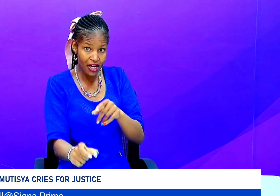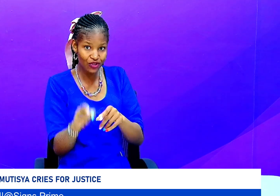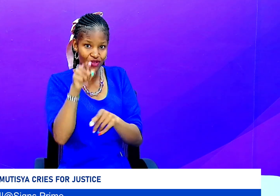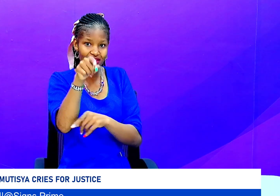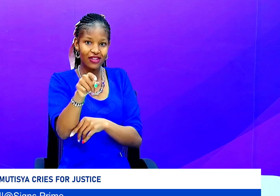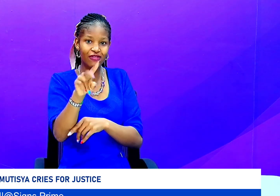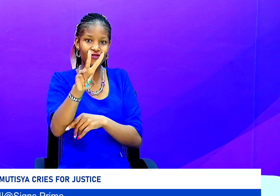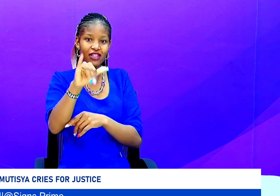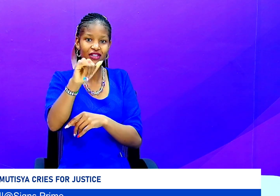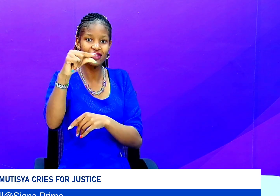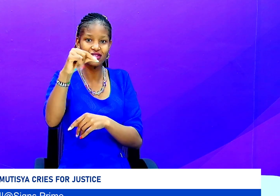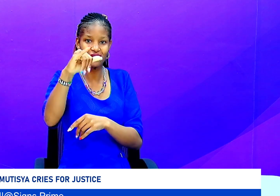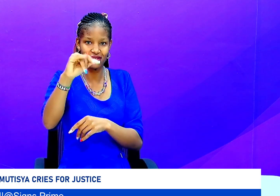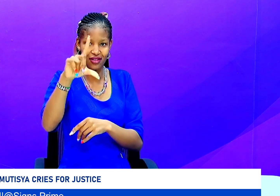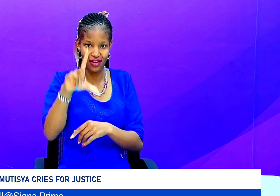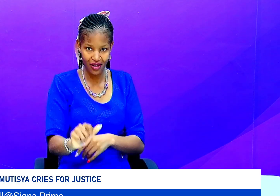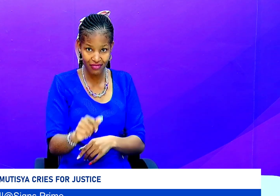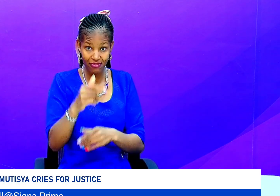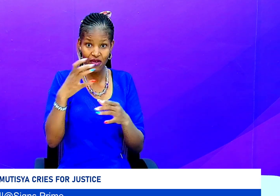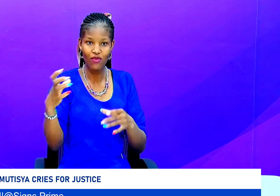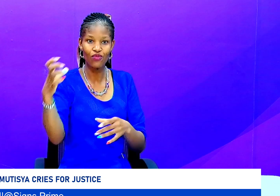21, during the protests.